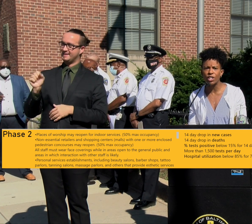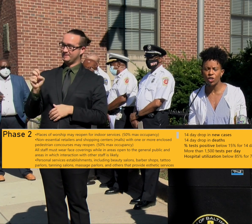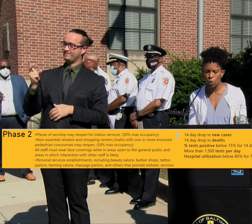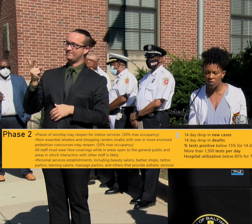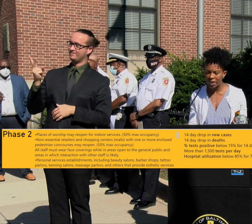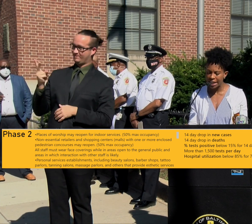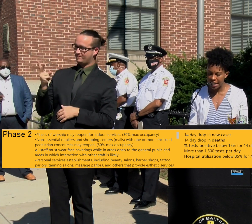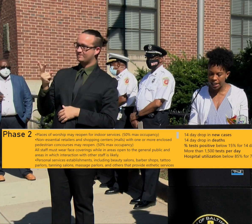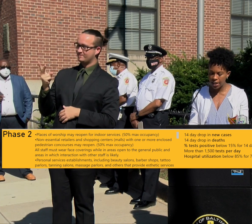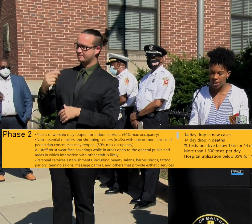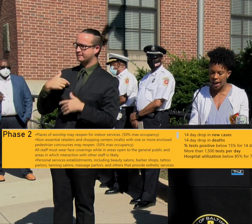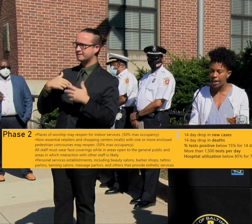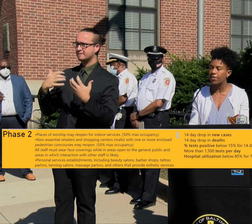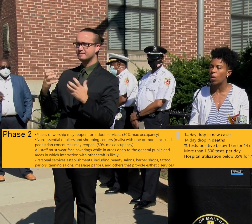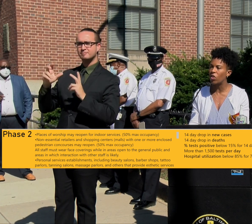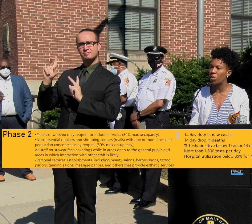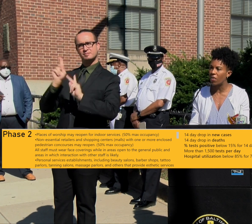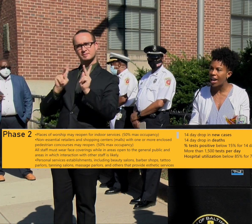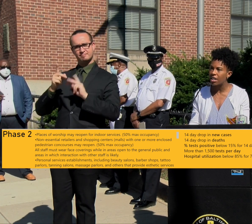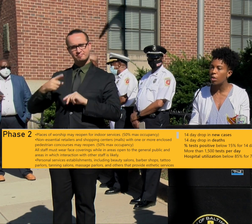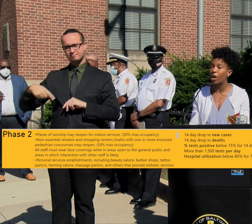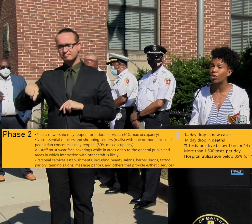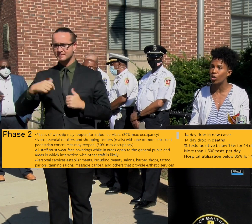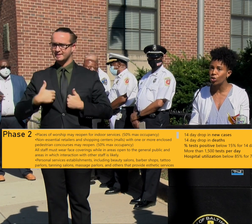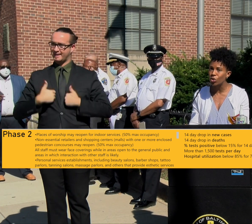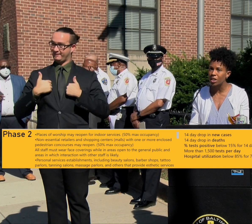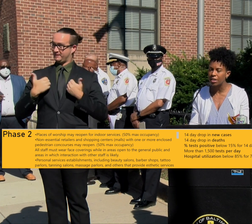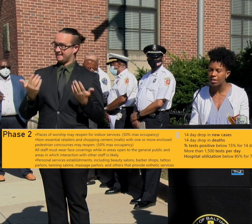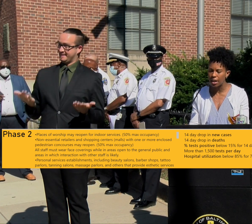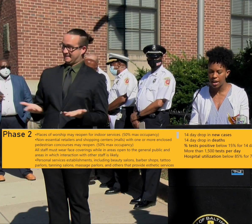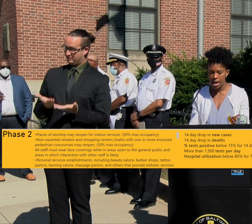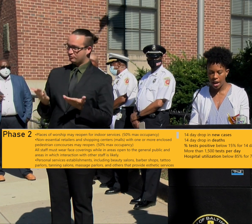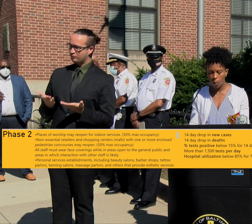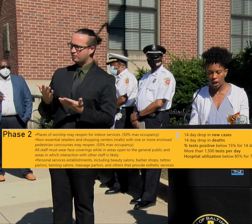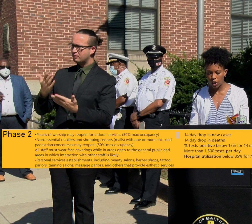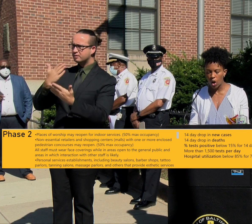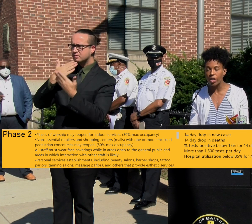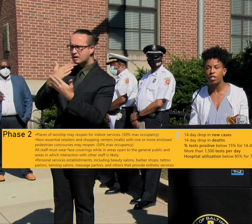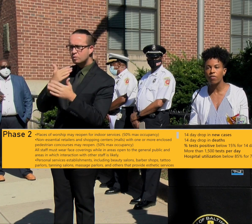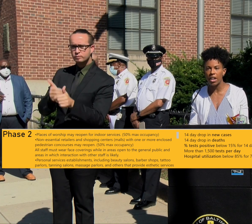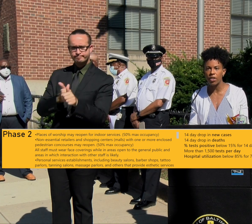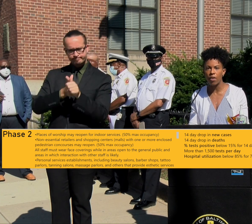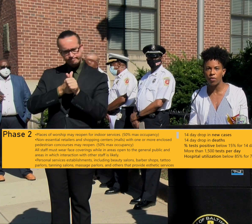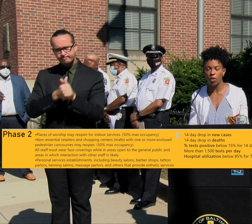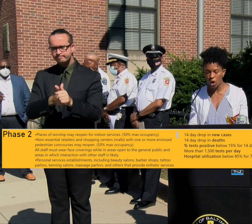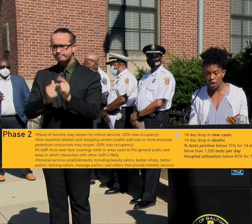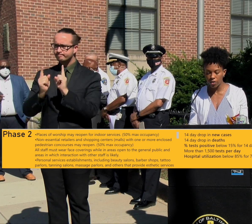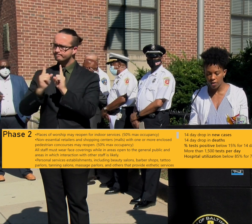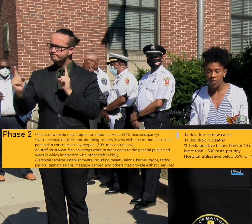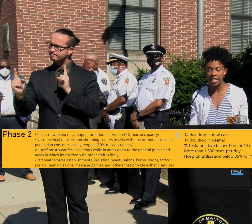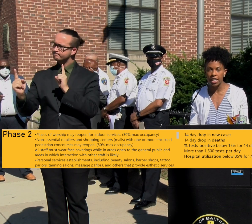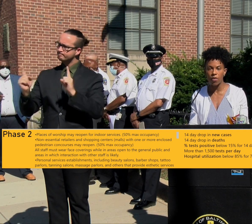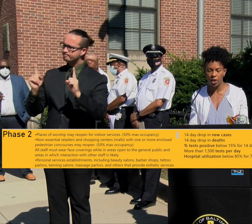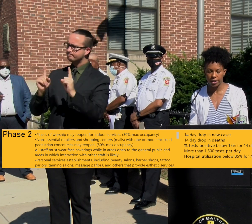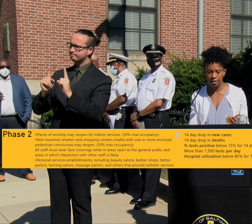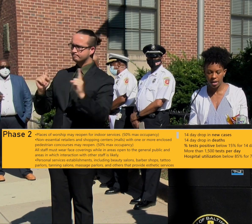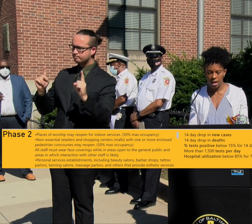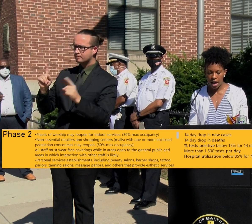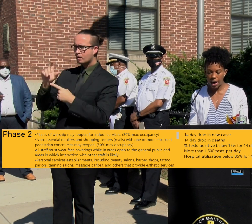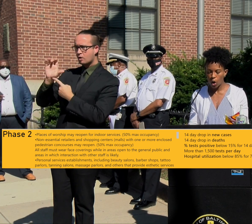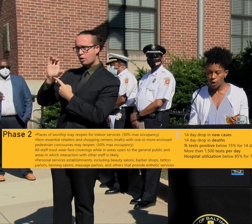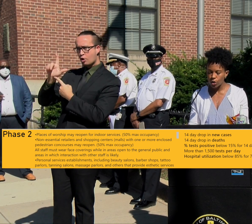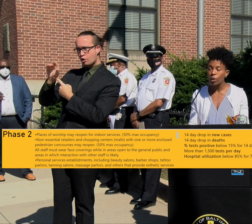of the residents who have been heeding the guidance that we've provided about social distancing and wearing cloth face